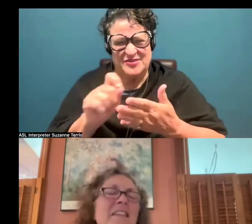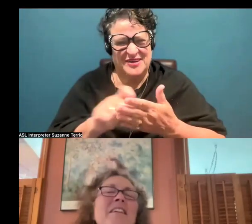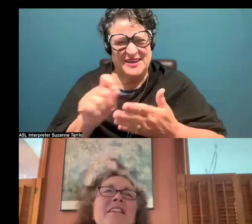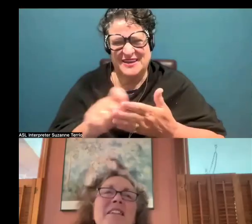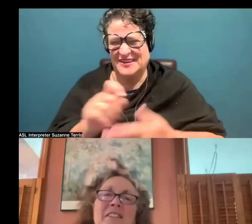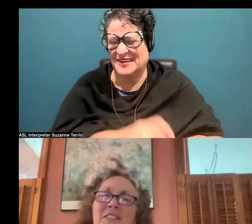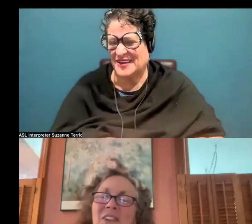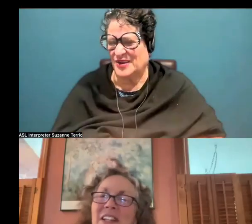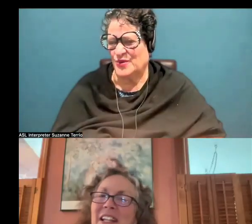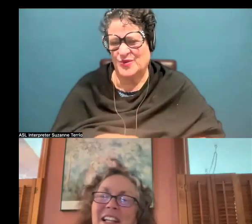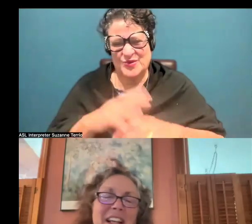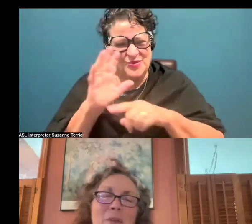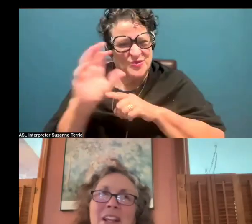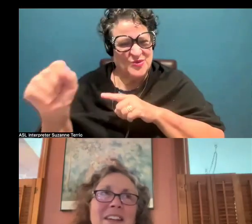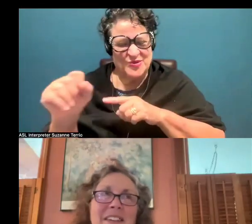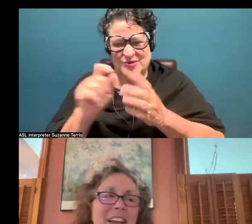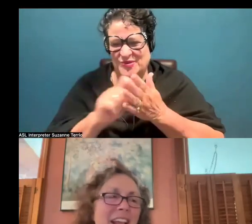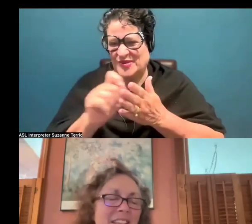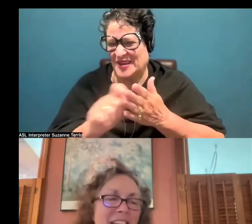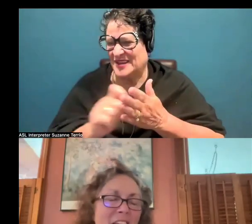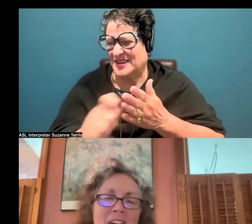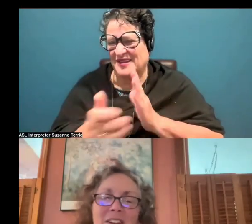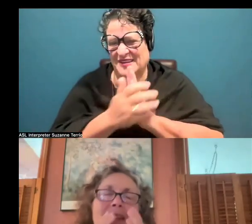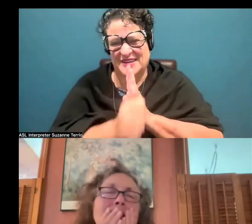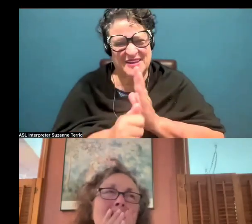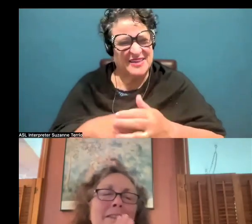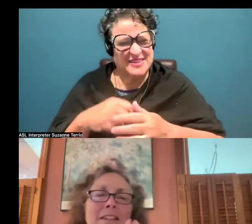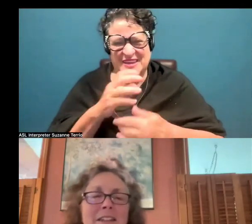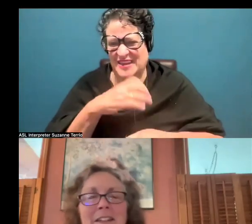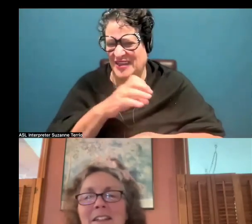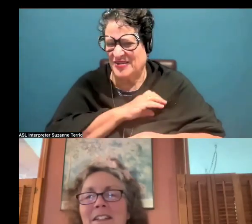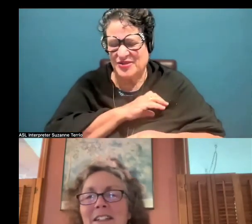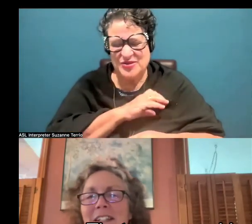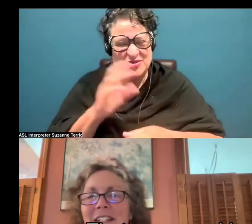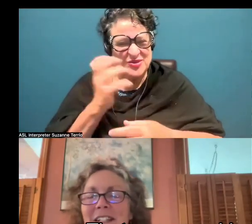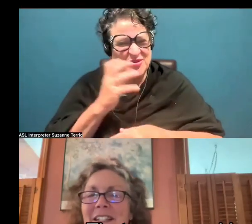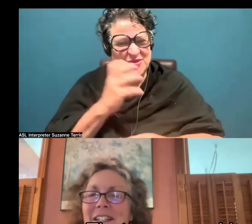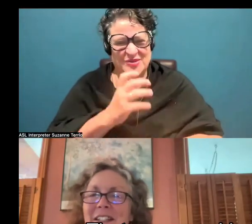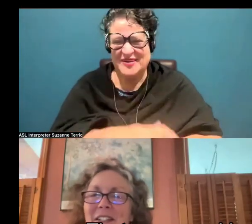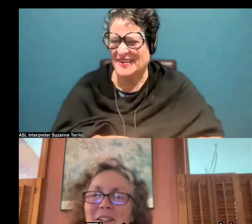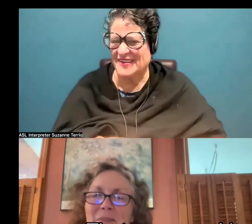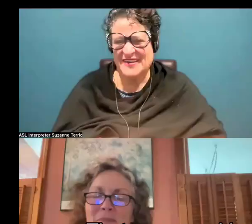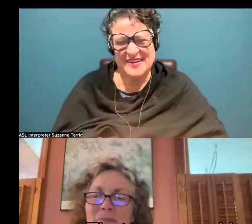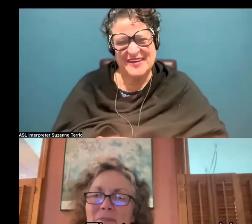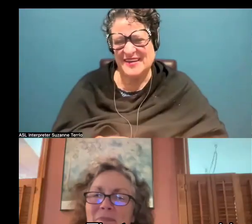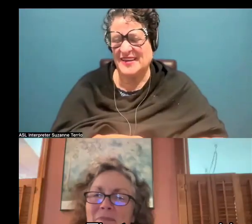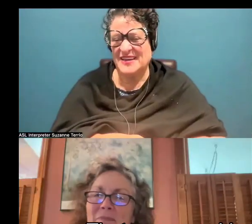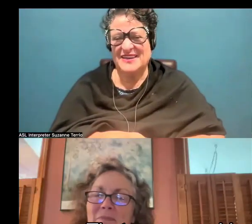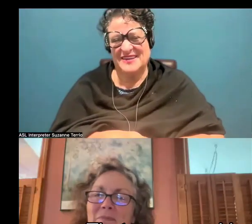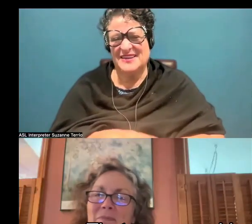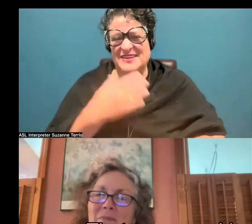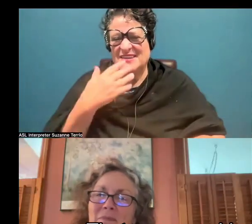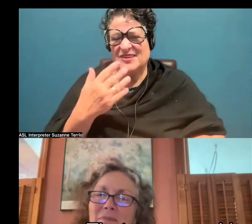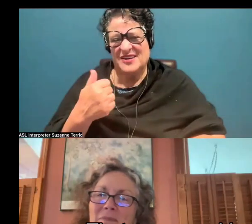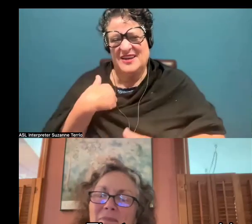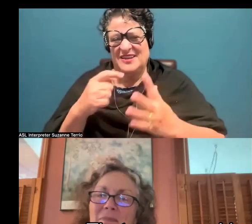suspense. Mm. thank you. I mean, and the character, oh, That one was I